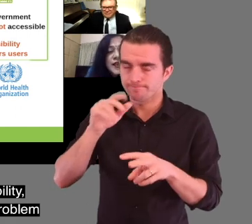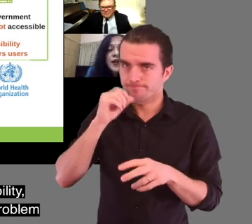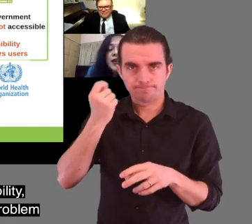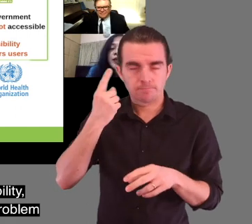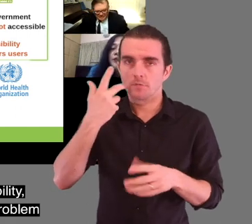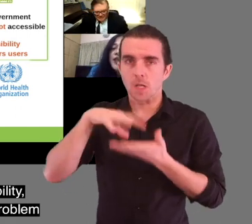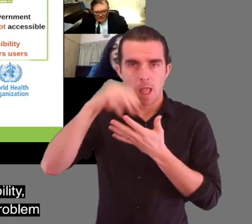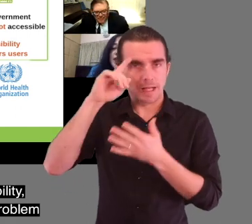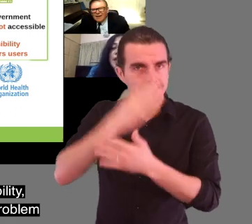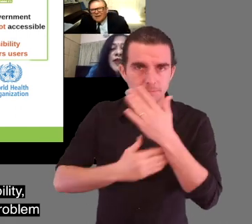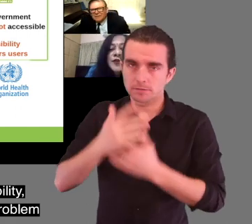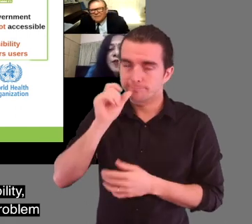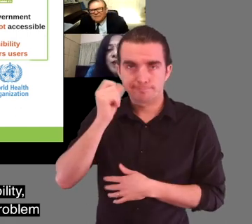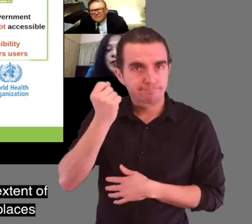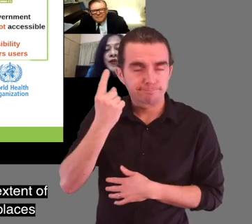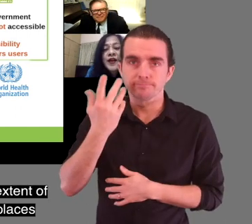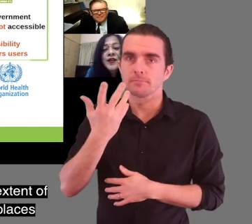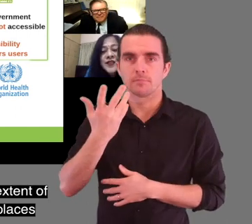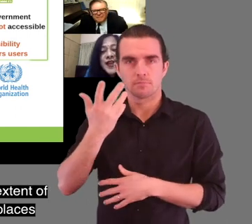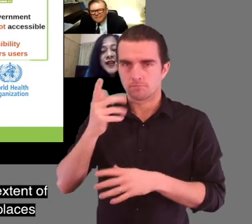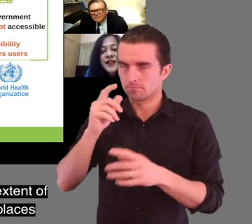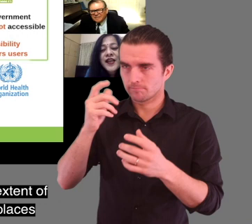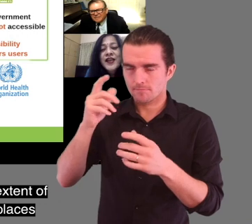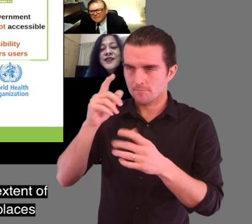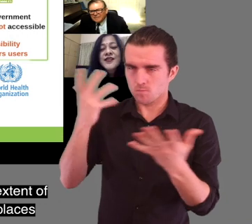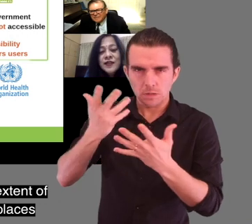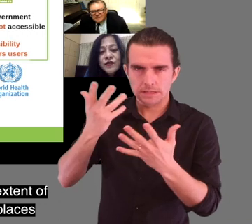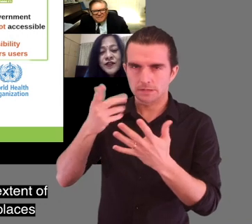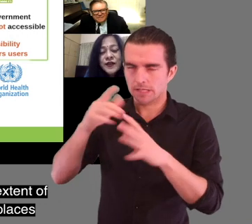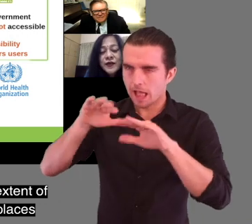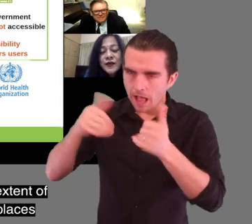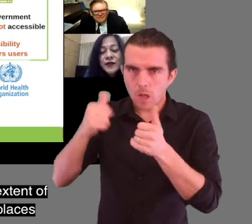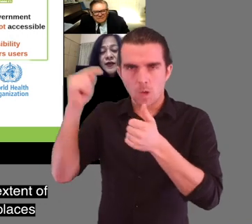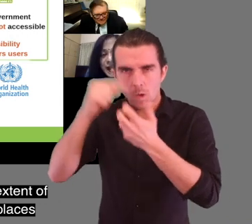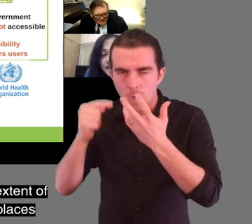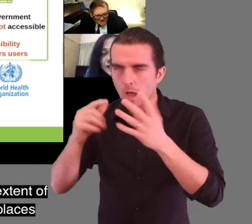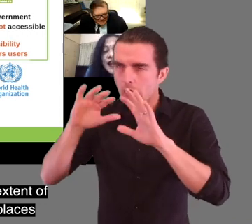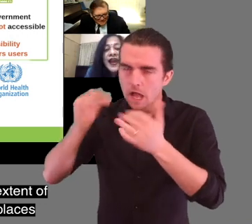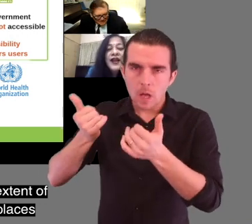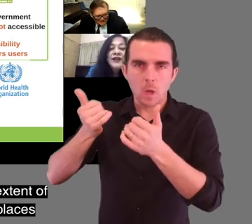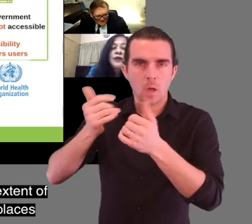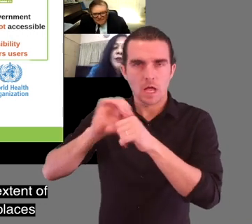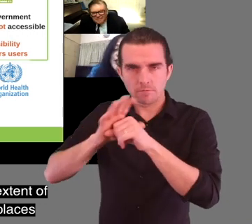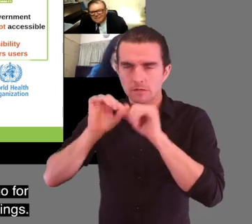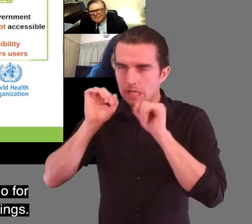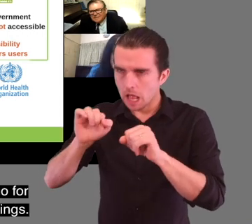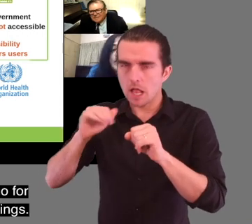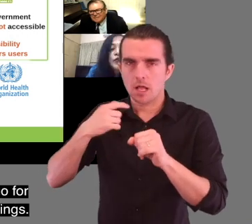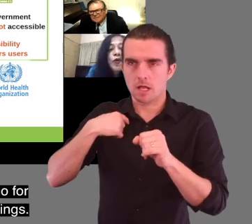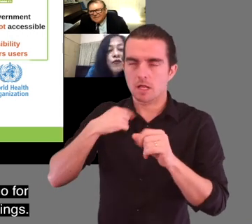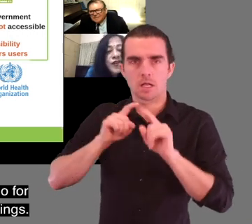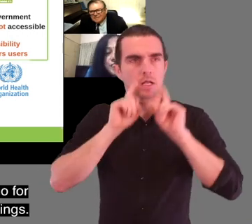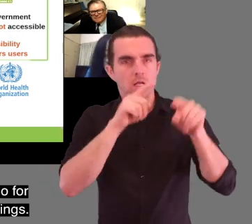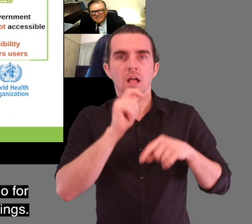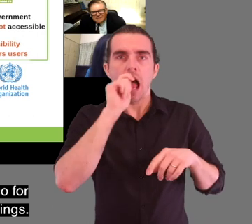disability, they had immense problem in understanding the extent of the impact and the places where they could